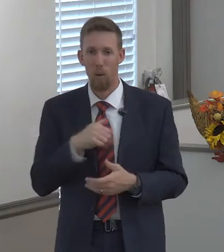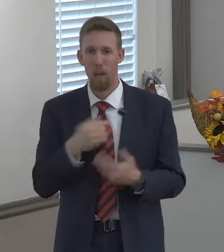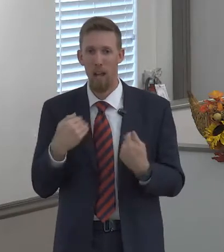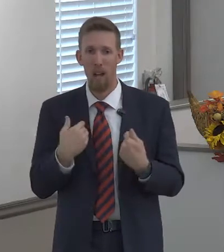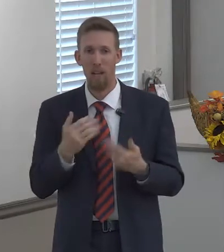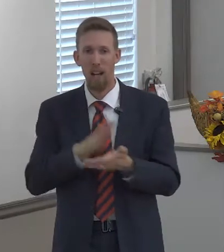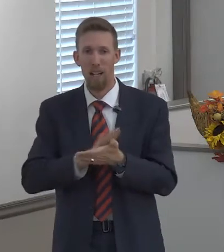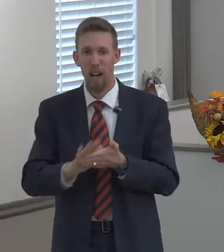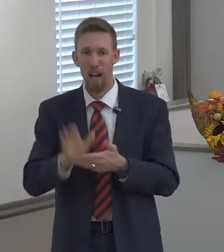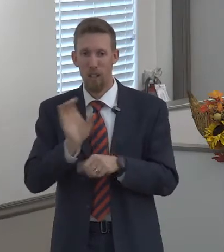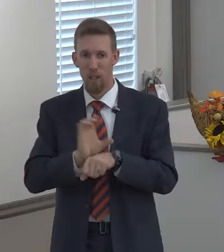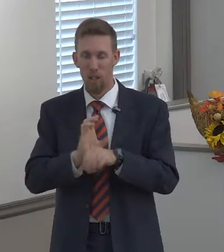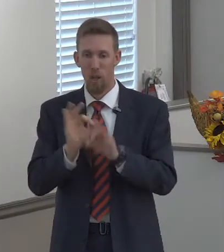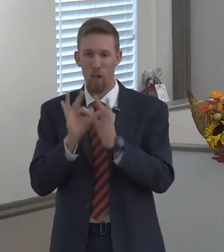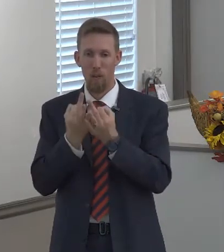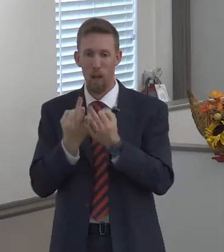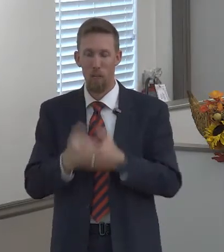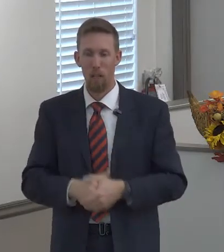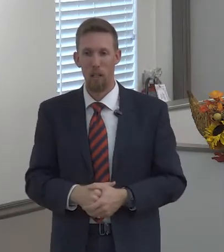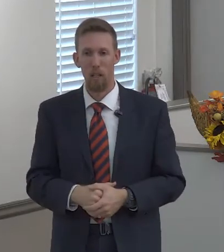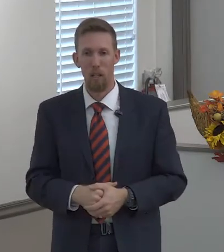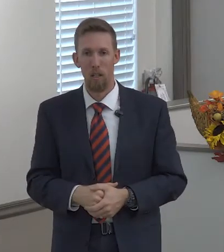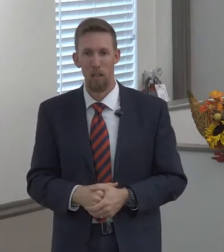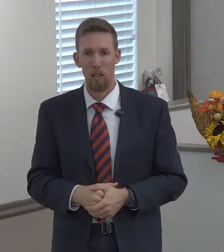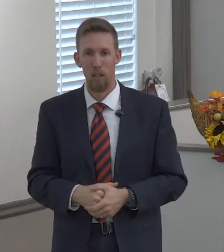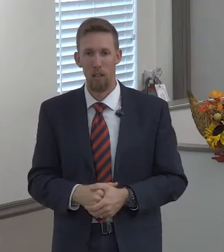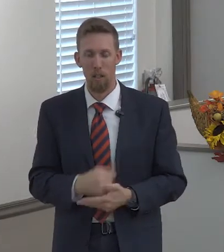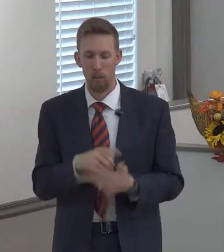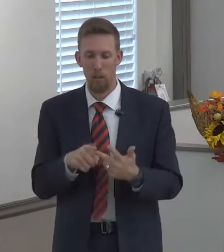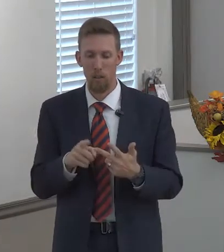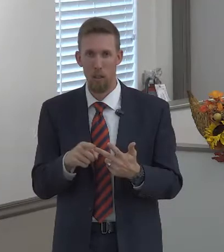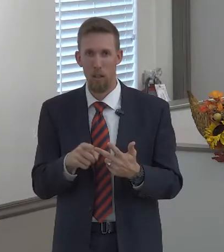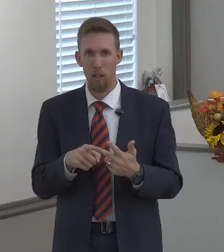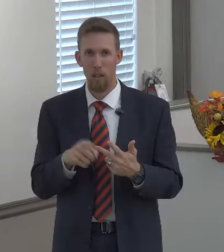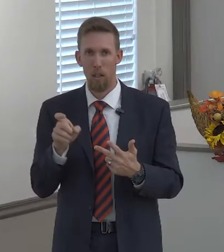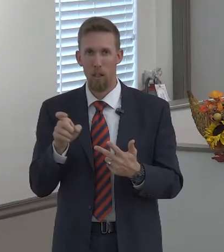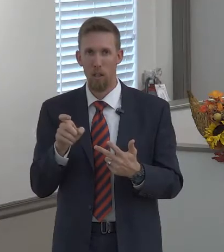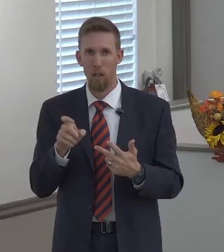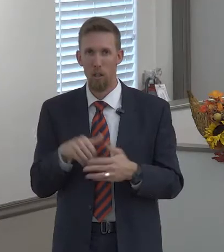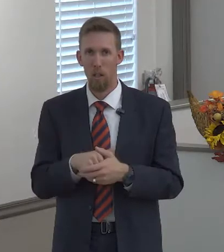with any children, then adopt a few. There's a whole mess of them running around here.